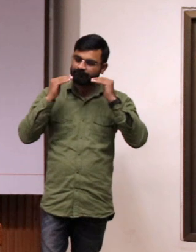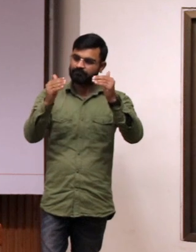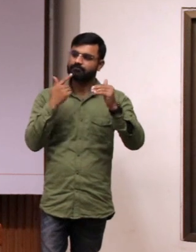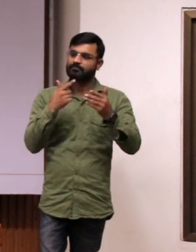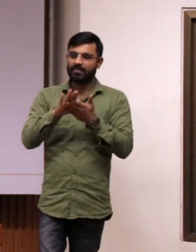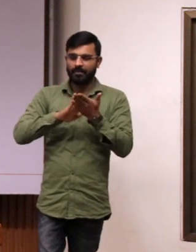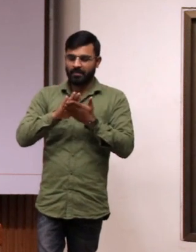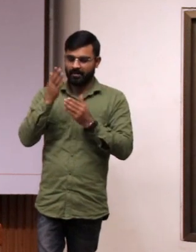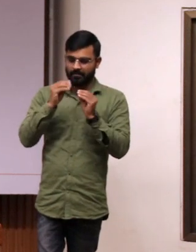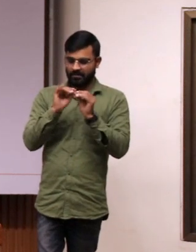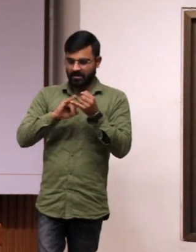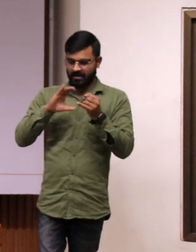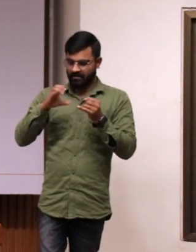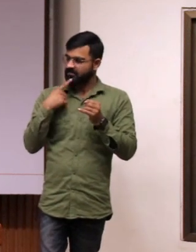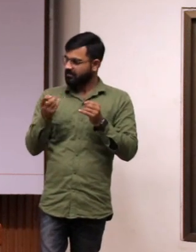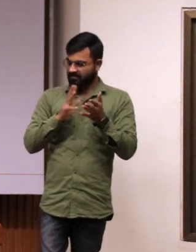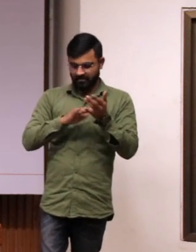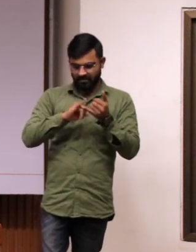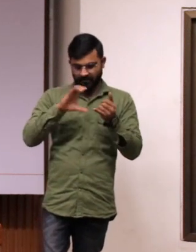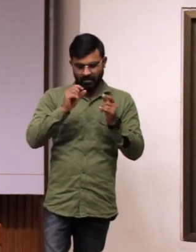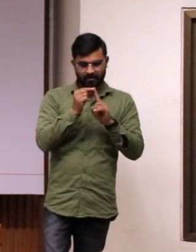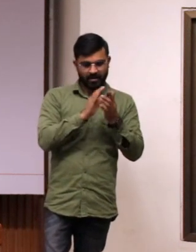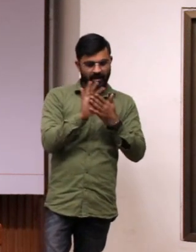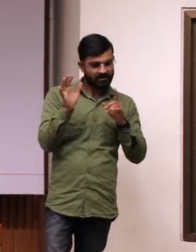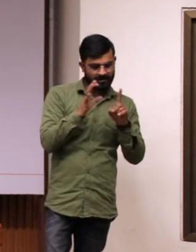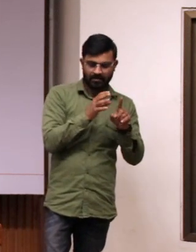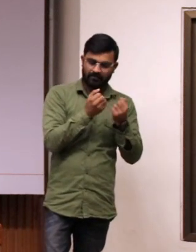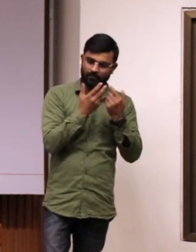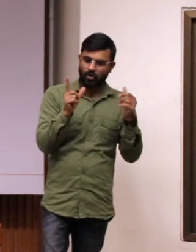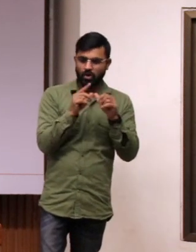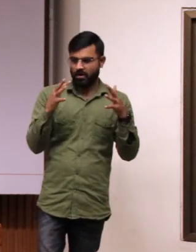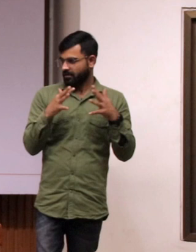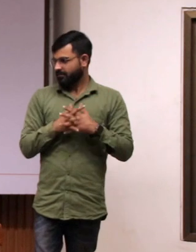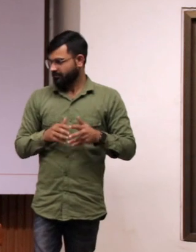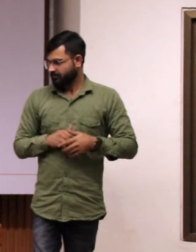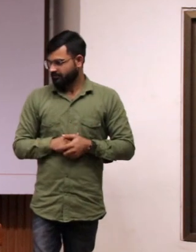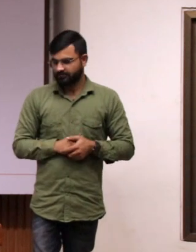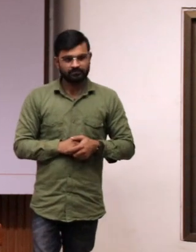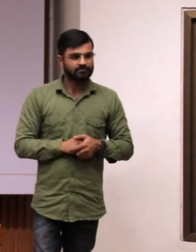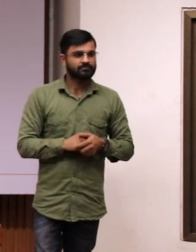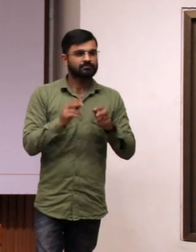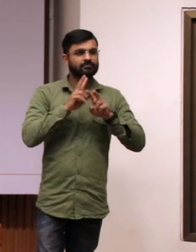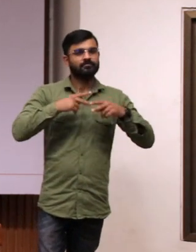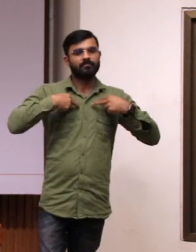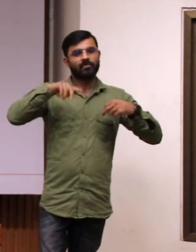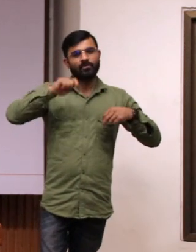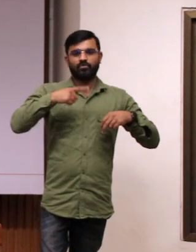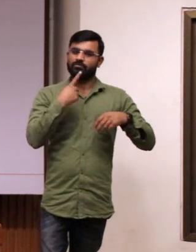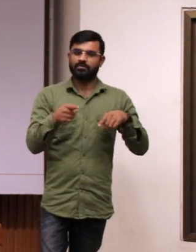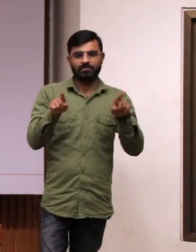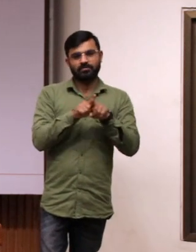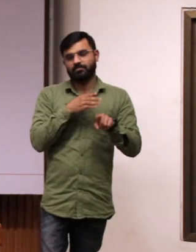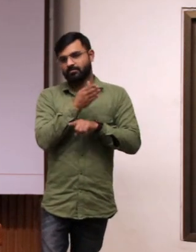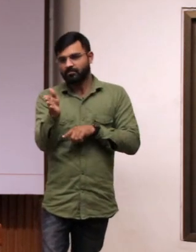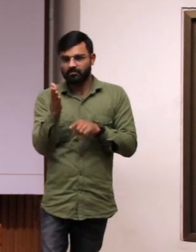jab basic karte the, to aapko MSc karna hai, uska PhD karna hai. So in a law also, like, you're sitting here, lawyers also are taught to be, either you have to